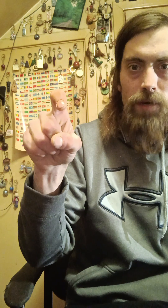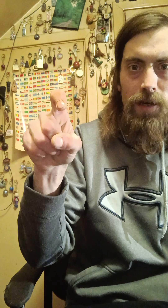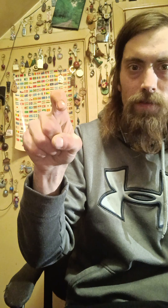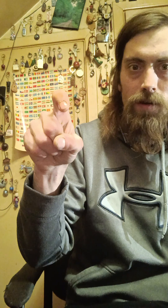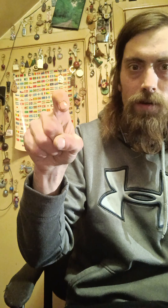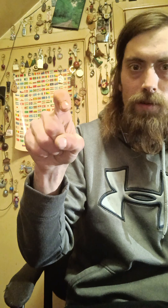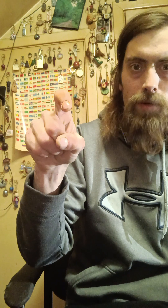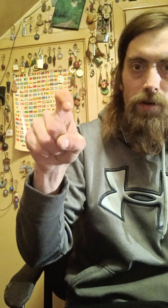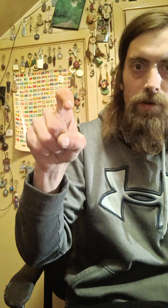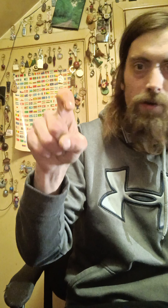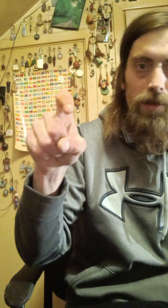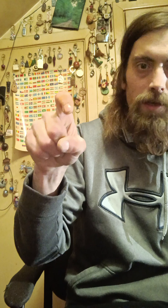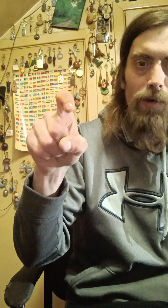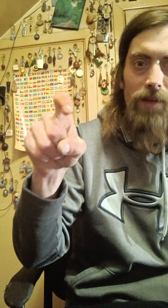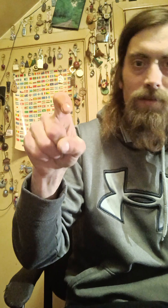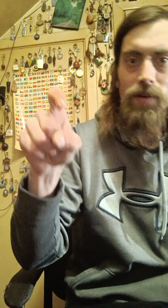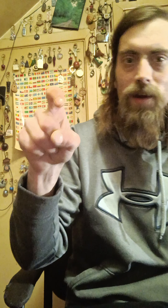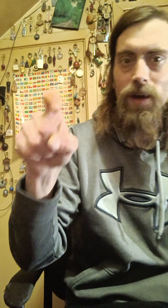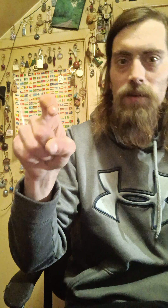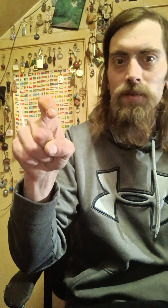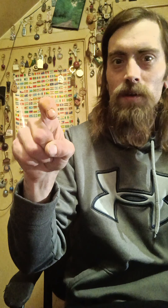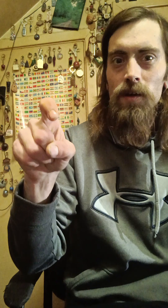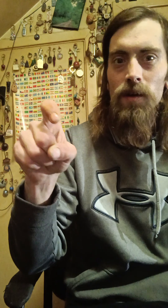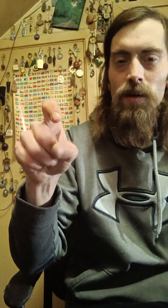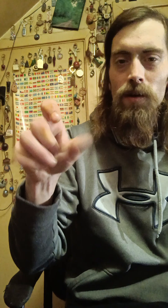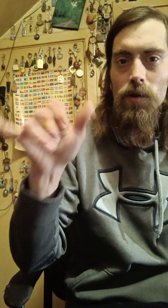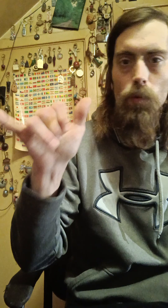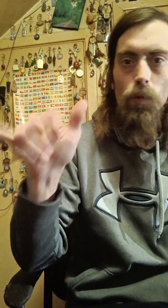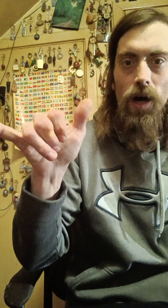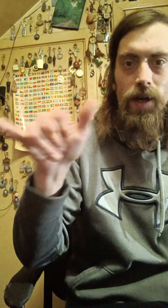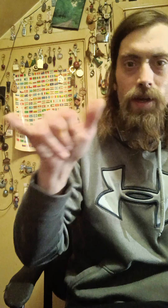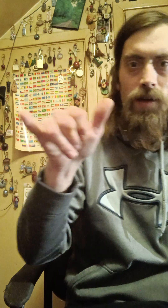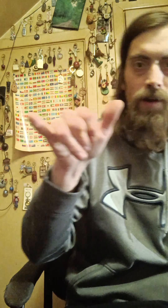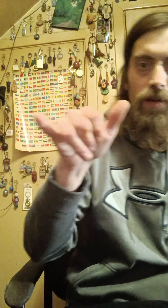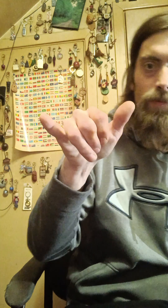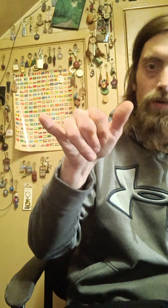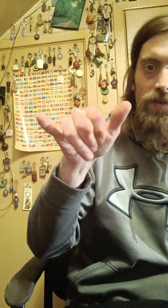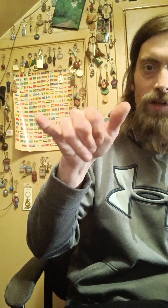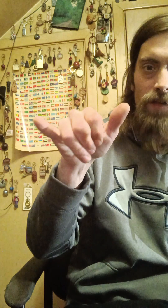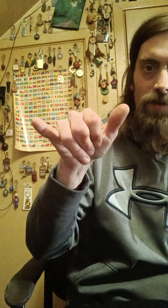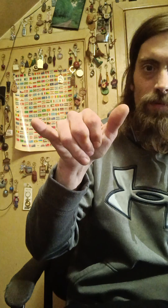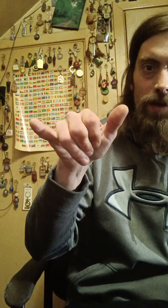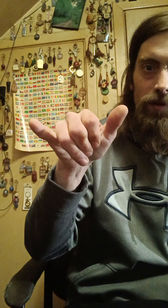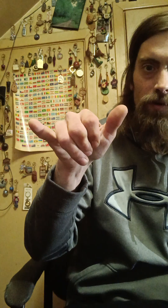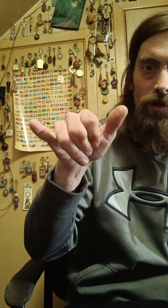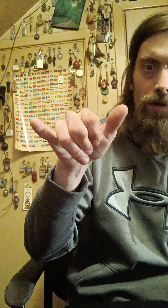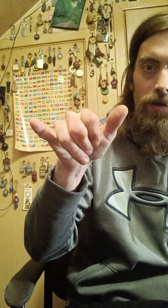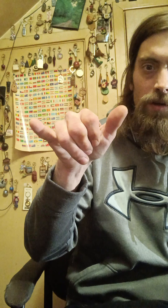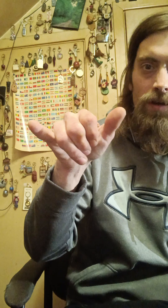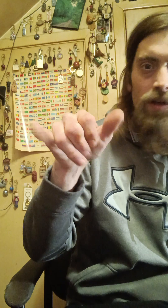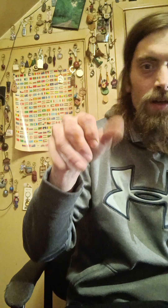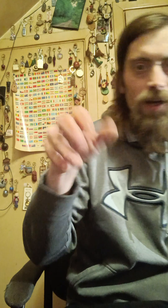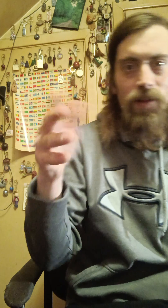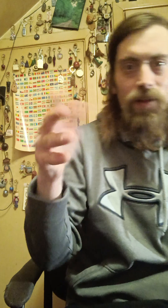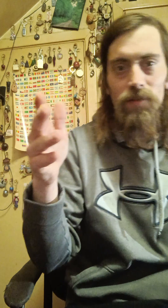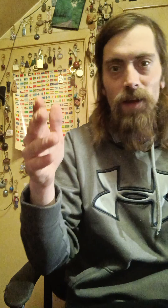making the pirate hook, that's your X. Y, another pretty self-explanatory one. And then Z